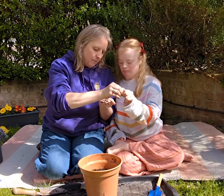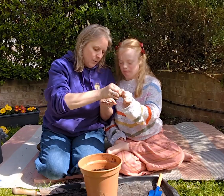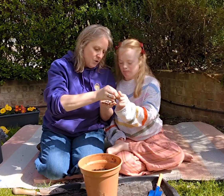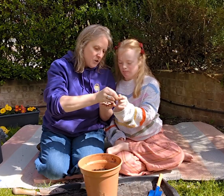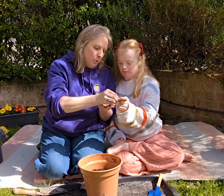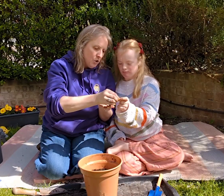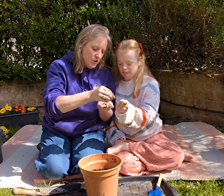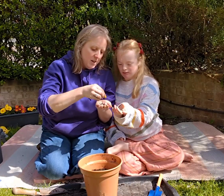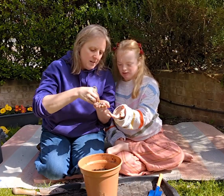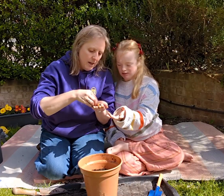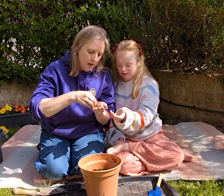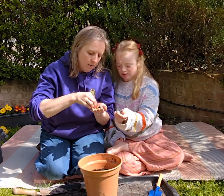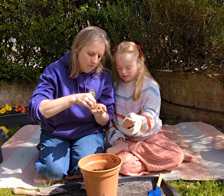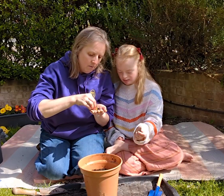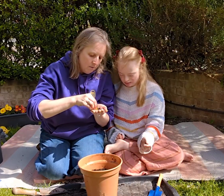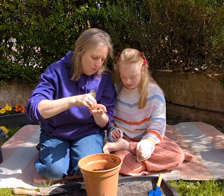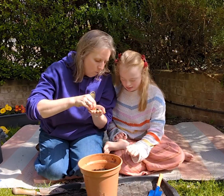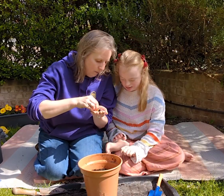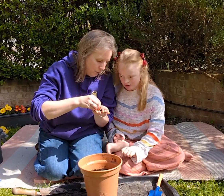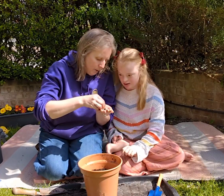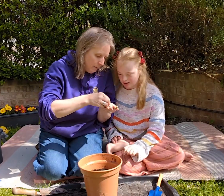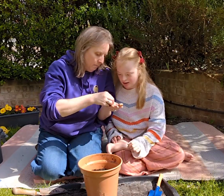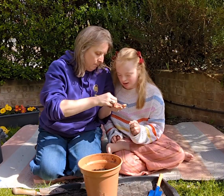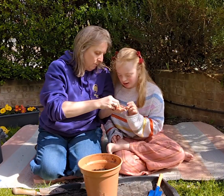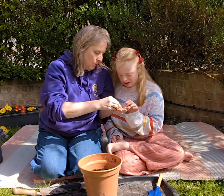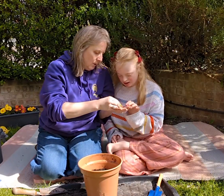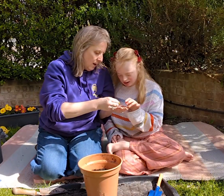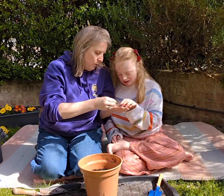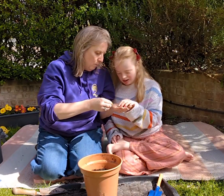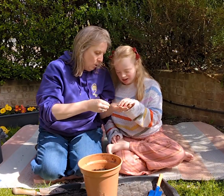You can just push these in. Oh, have you dropped them? Can you get a few more?